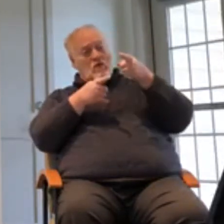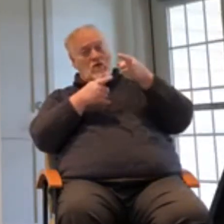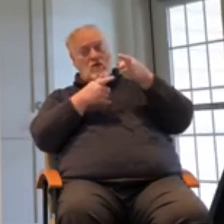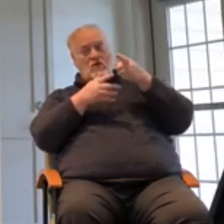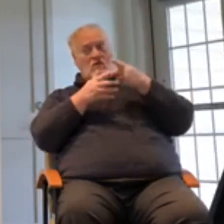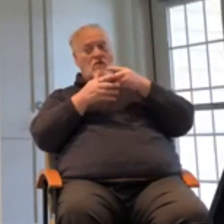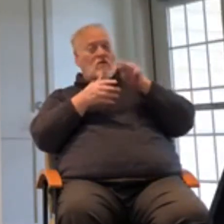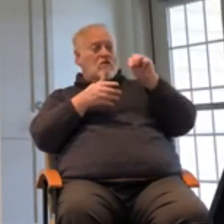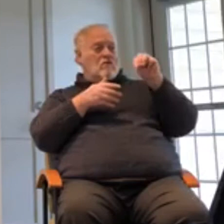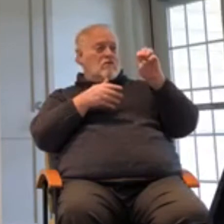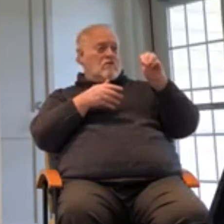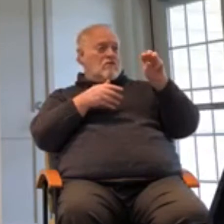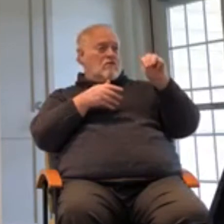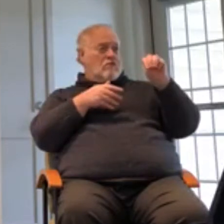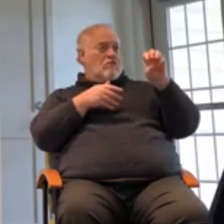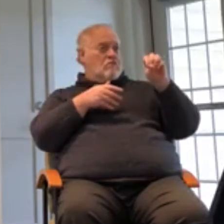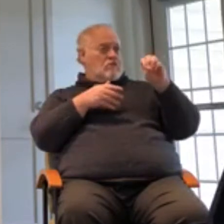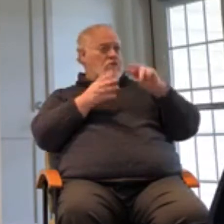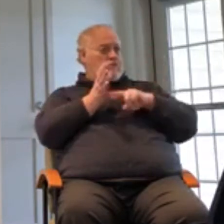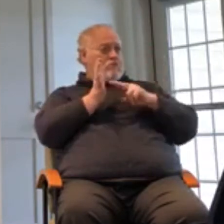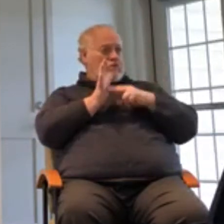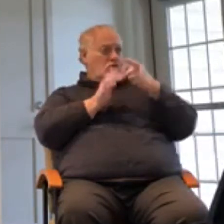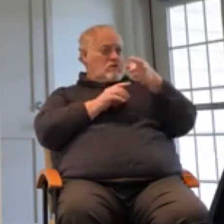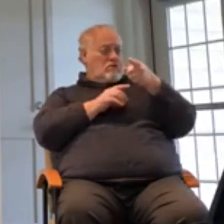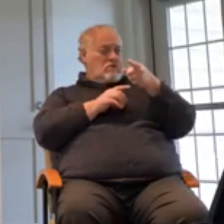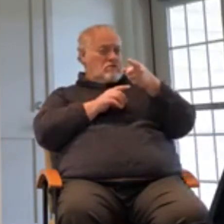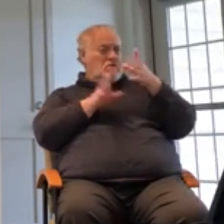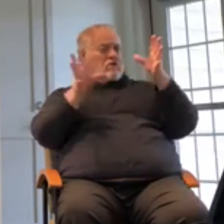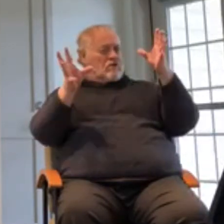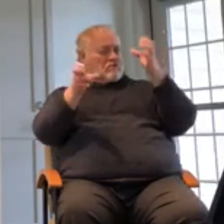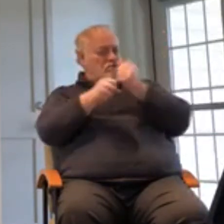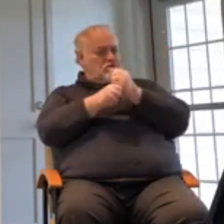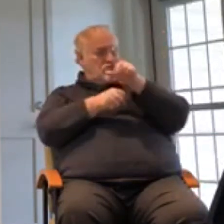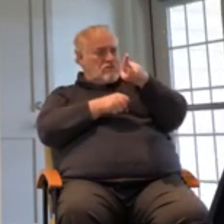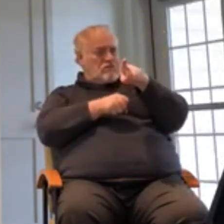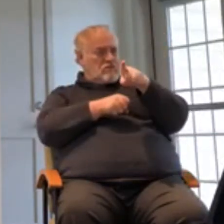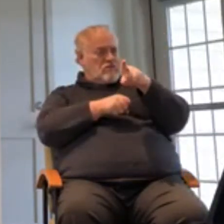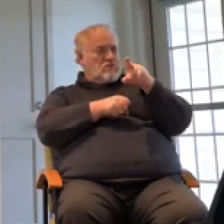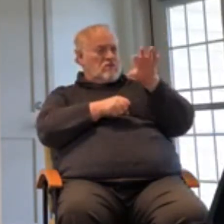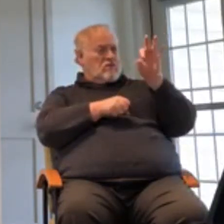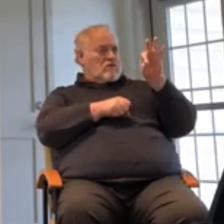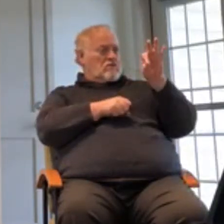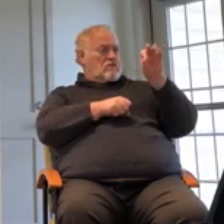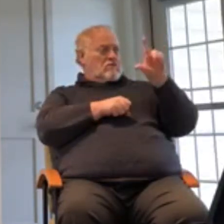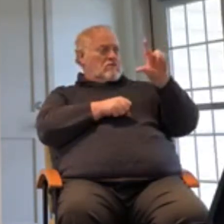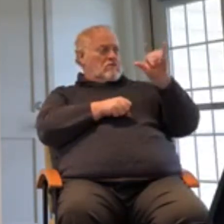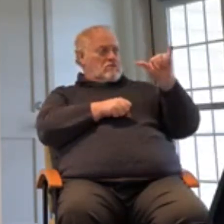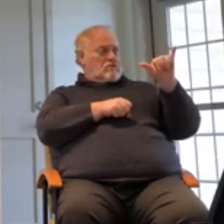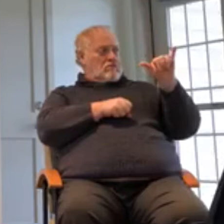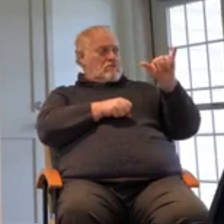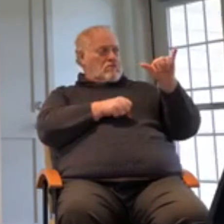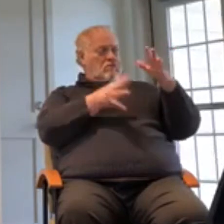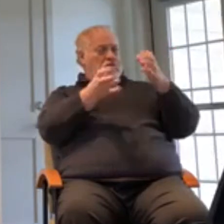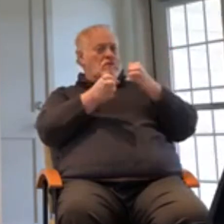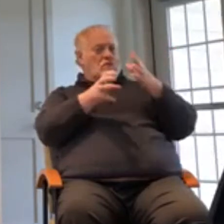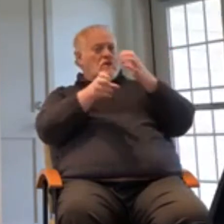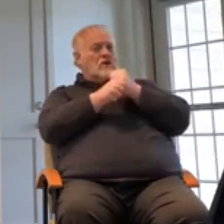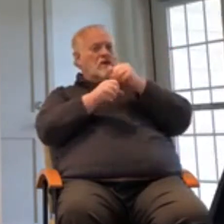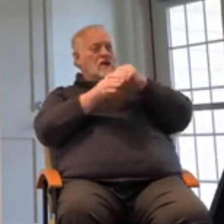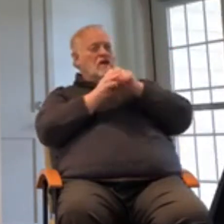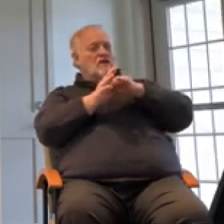the Momo game is, let me sum this up for you. It's a fly that wants to get into your